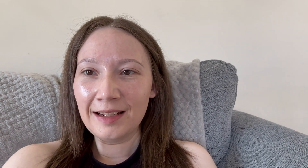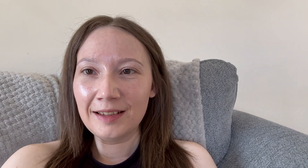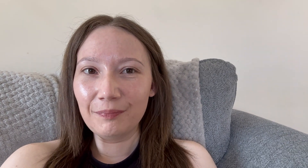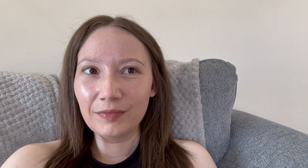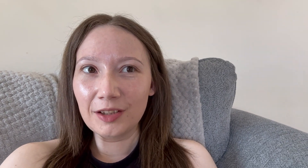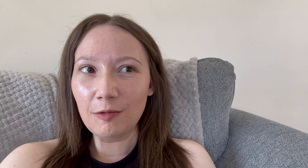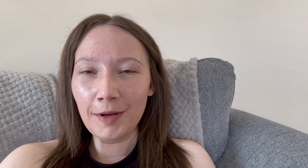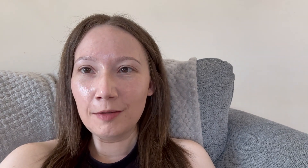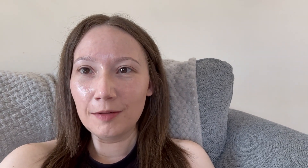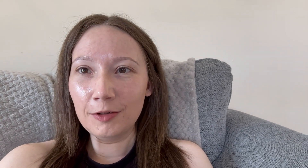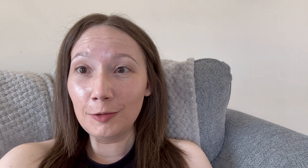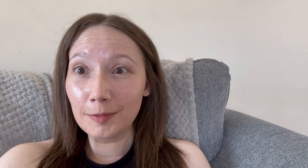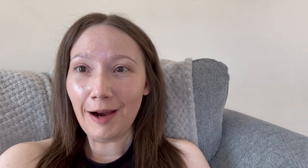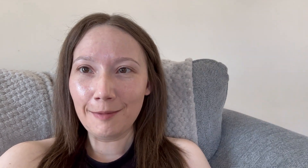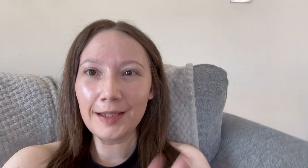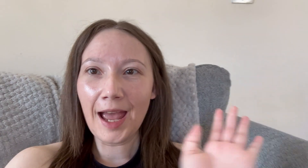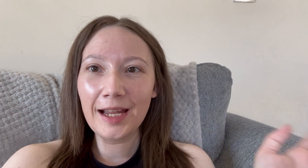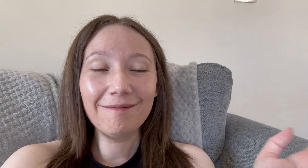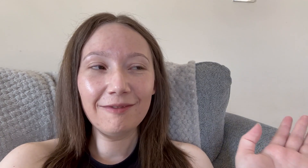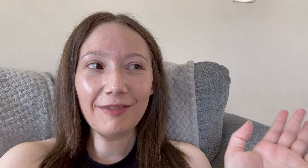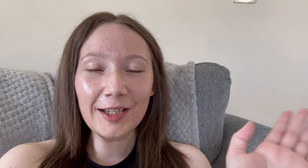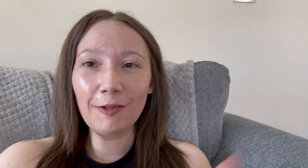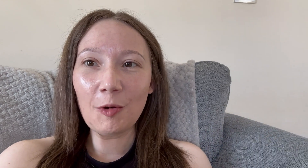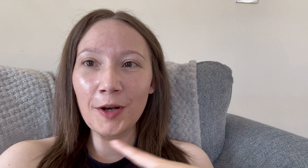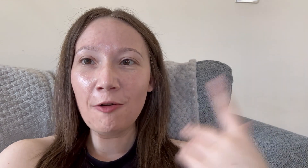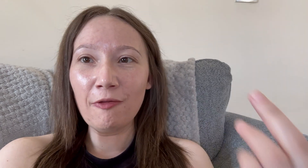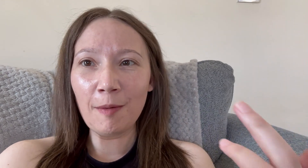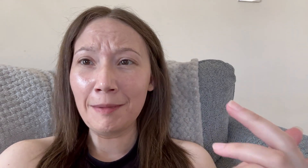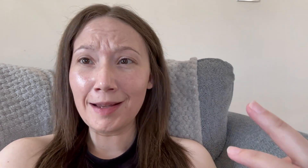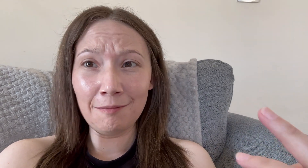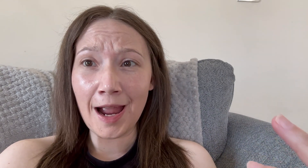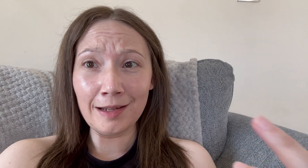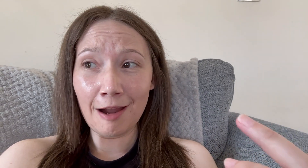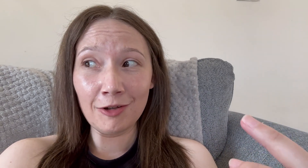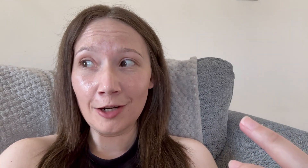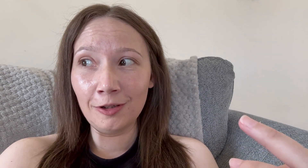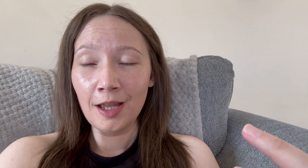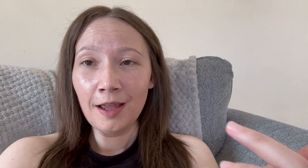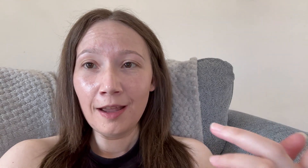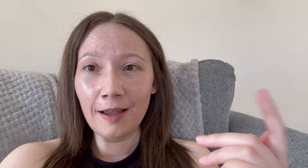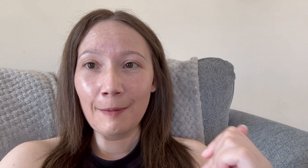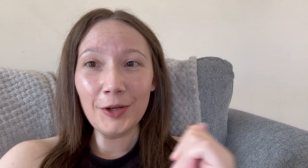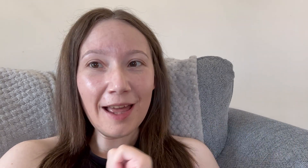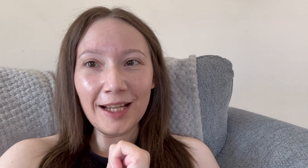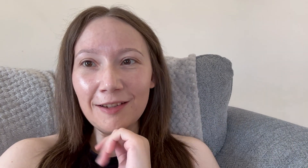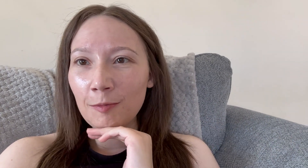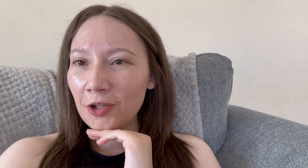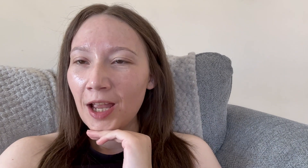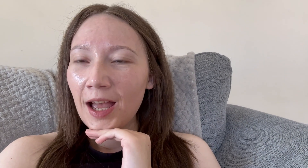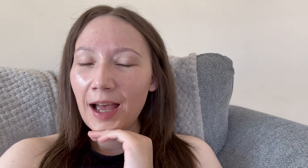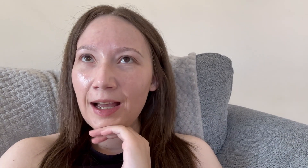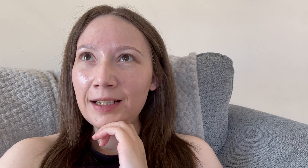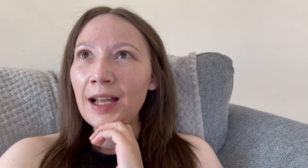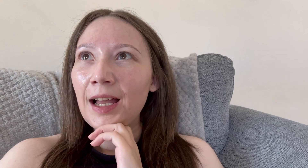again. And to all my new subscribers, hey, thanks for coming over from, I'm guessing, my iSarah channel. But yeah, thank you so